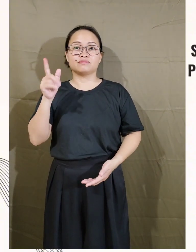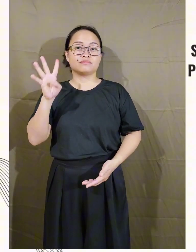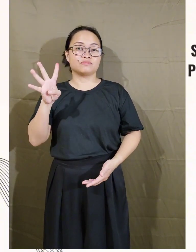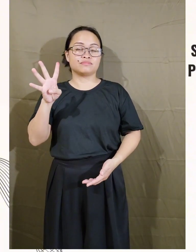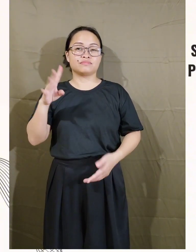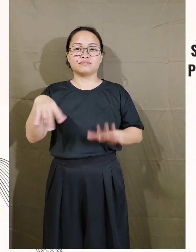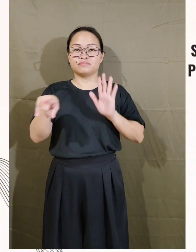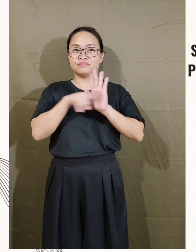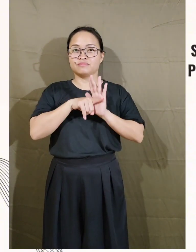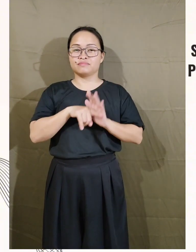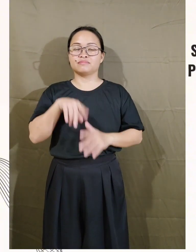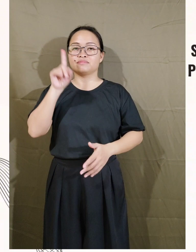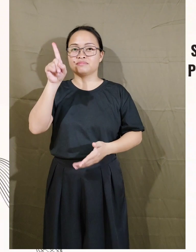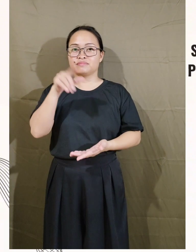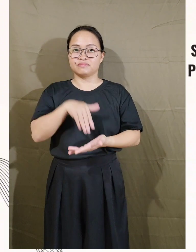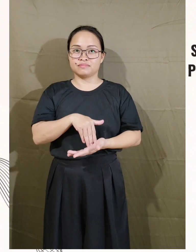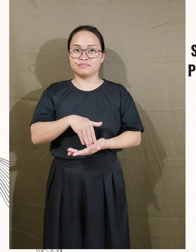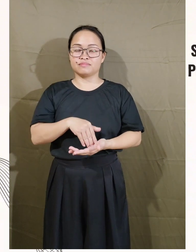6,124 minus